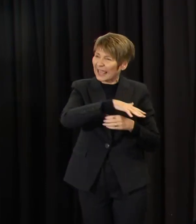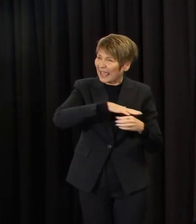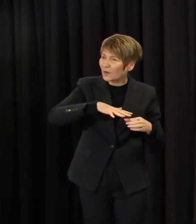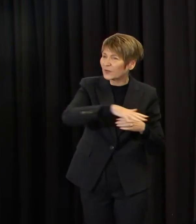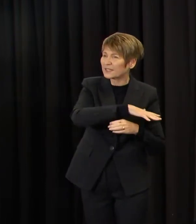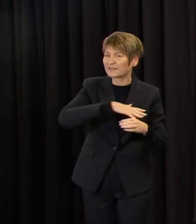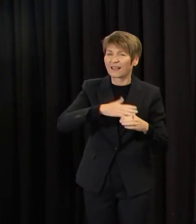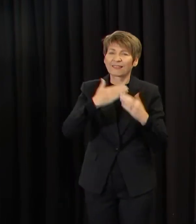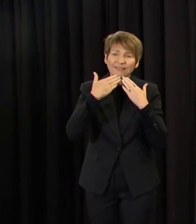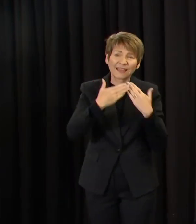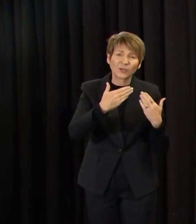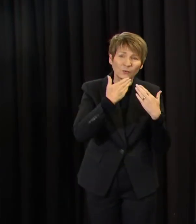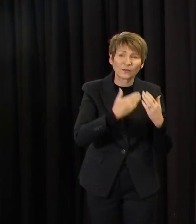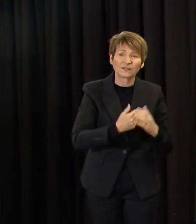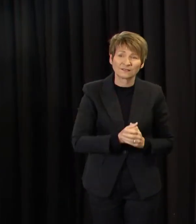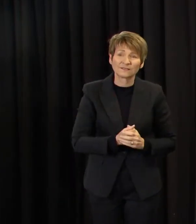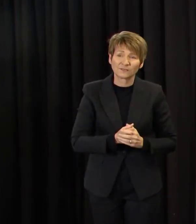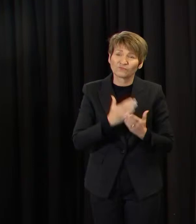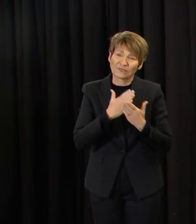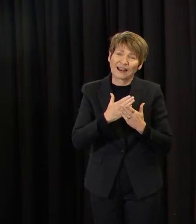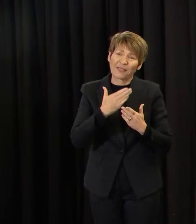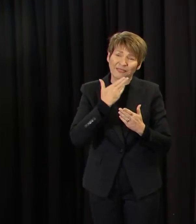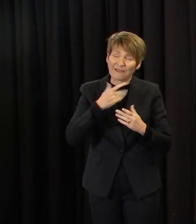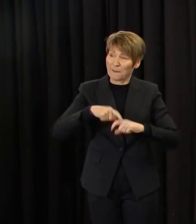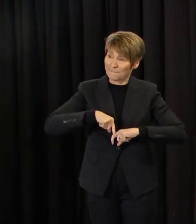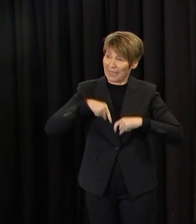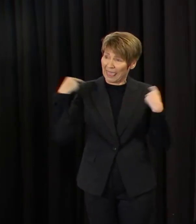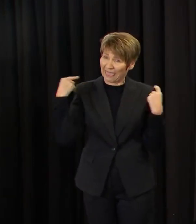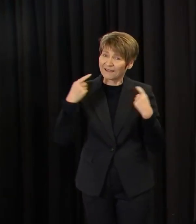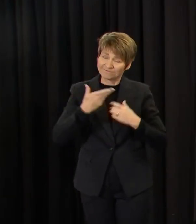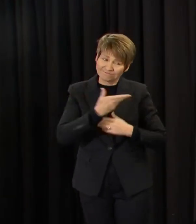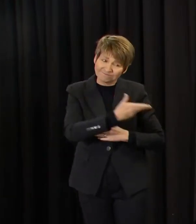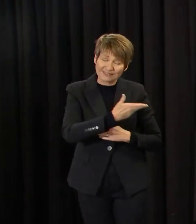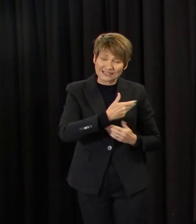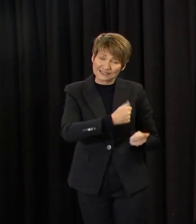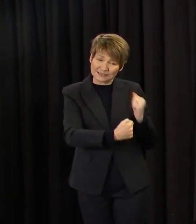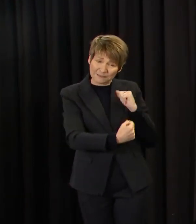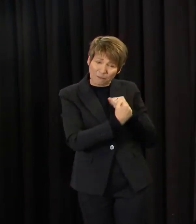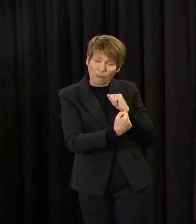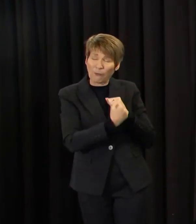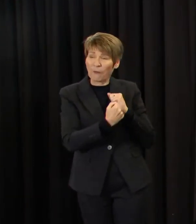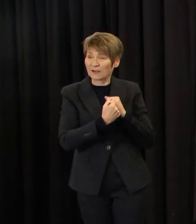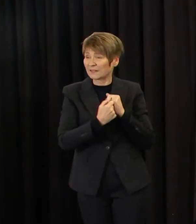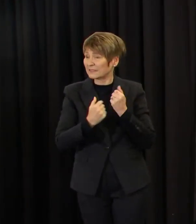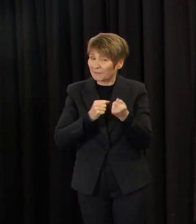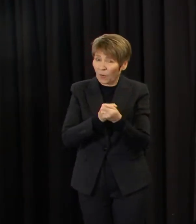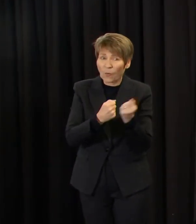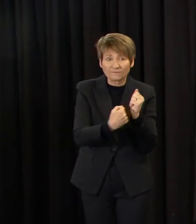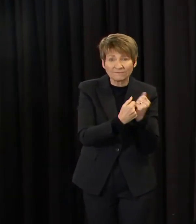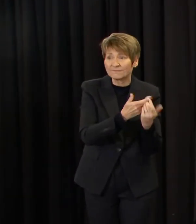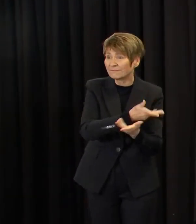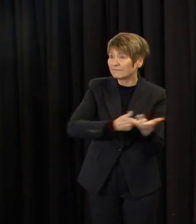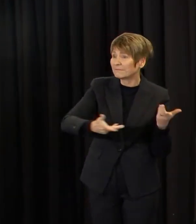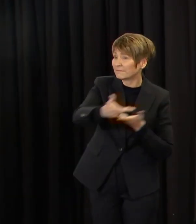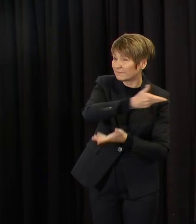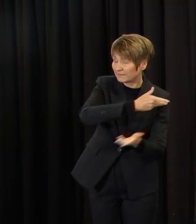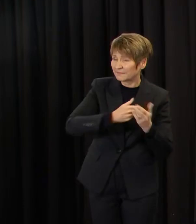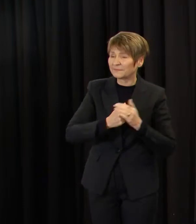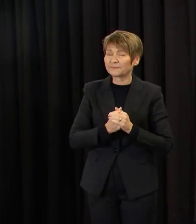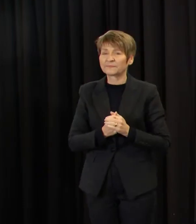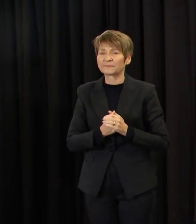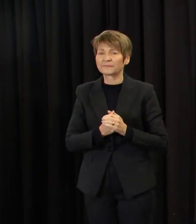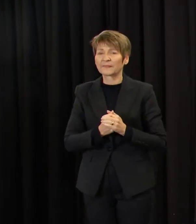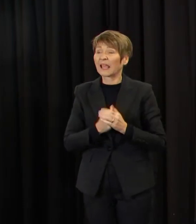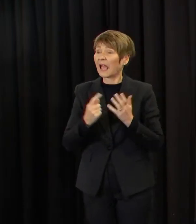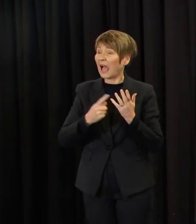through Mayor Marsden, we thank him for his support in this local community and indeed all of our local government partners. Ilch Michovsky is